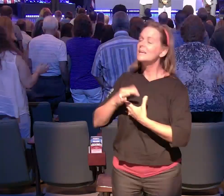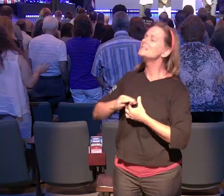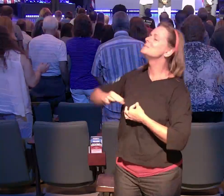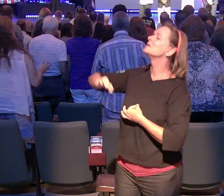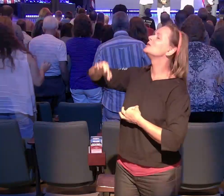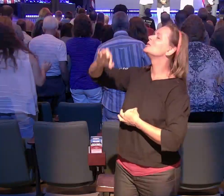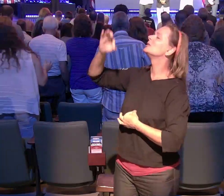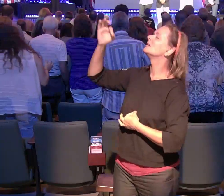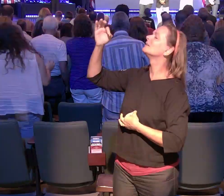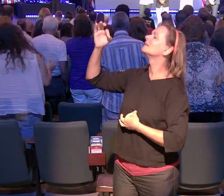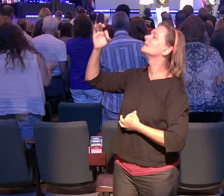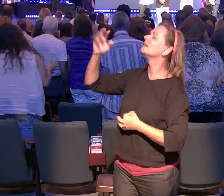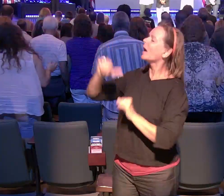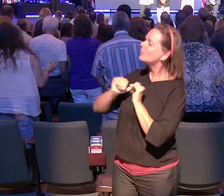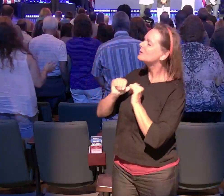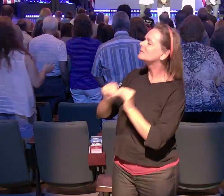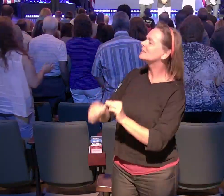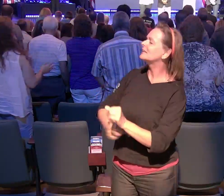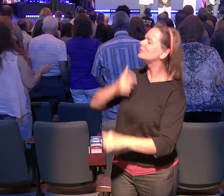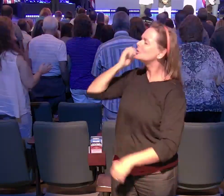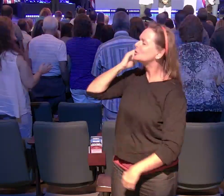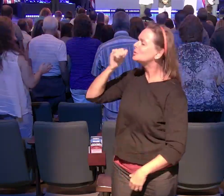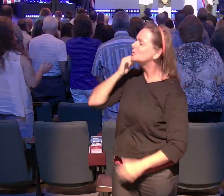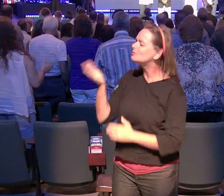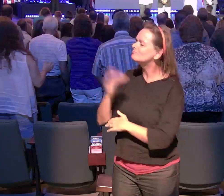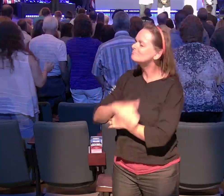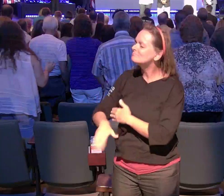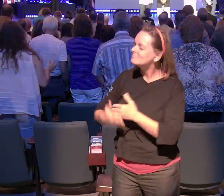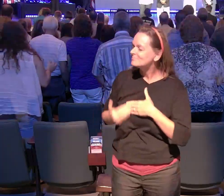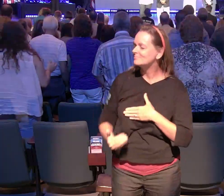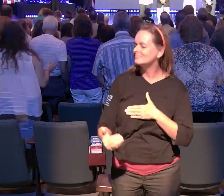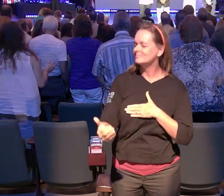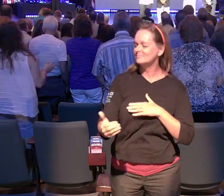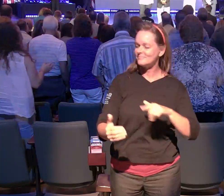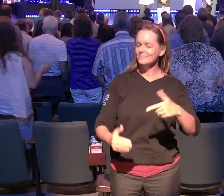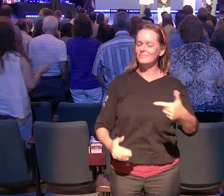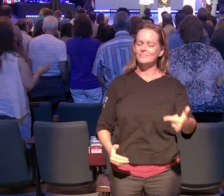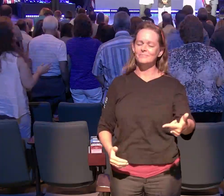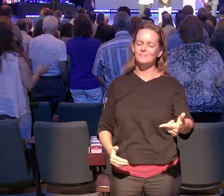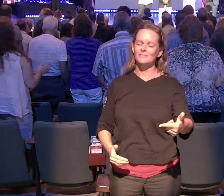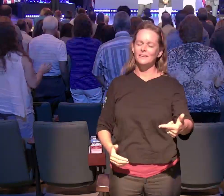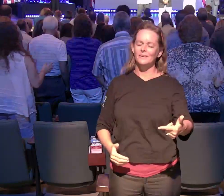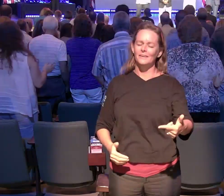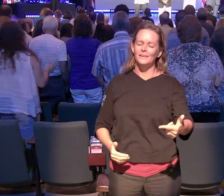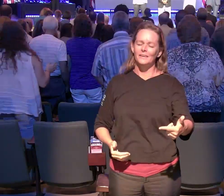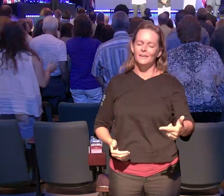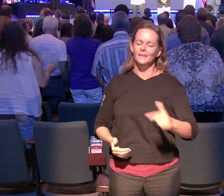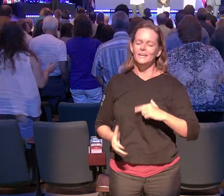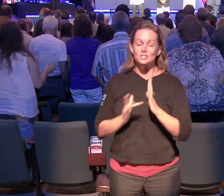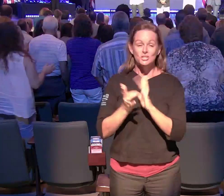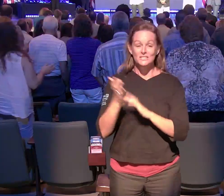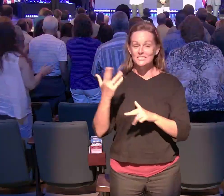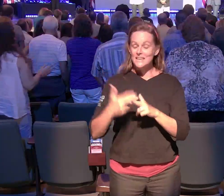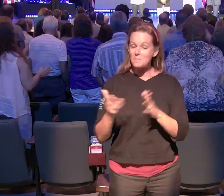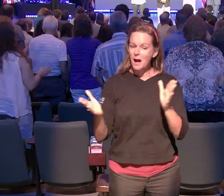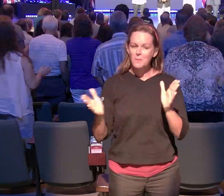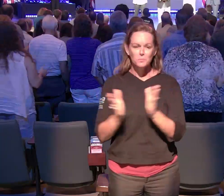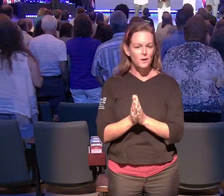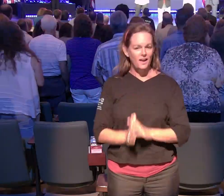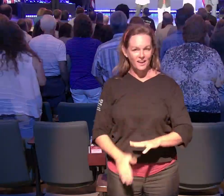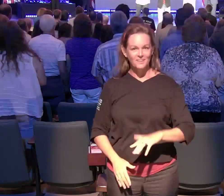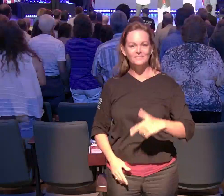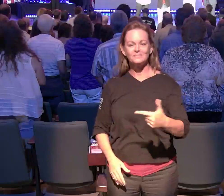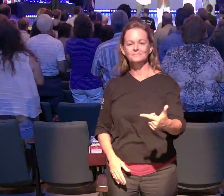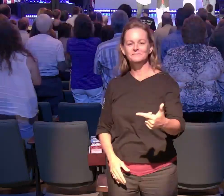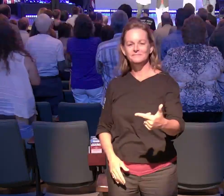for you all the days of my life. In Jesus' name I pray." Amen. Come on, church,